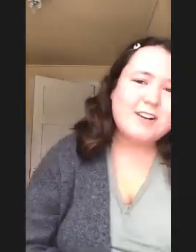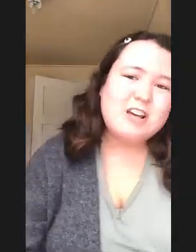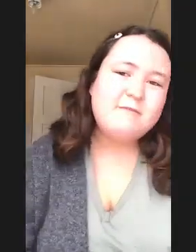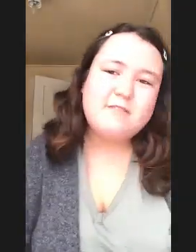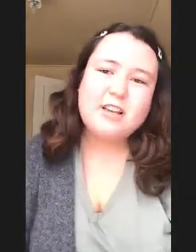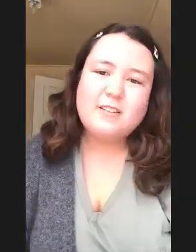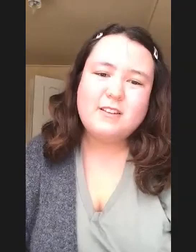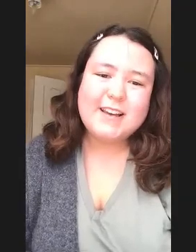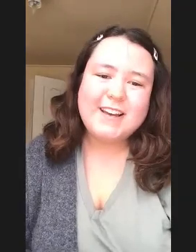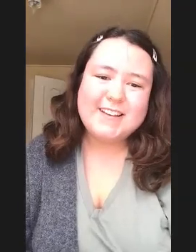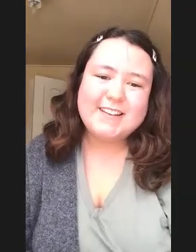name. Yeah.